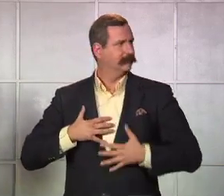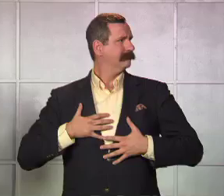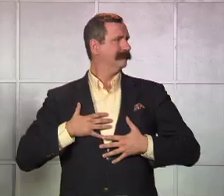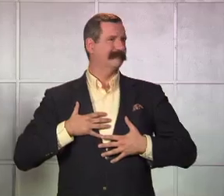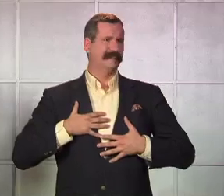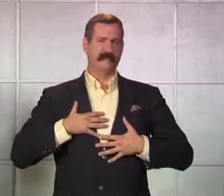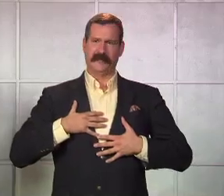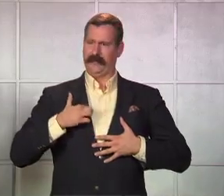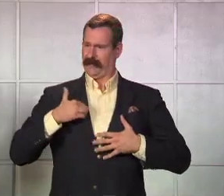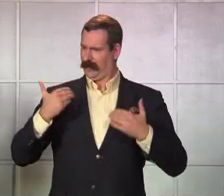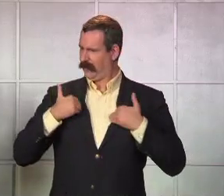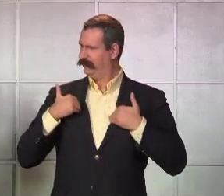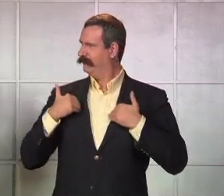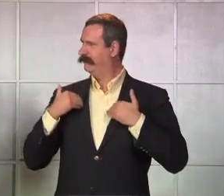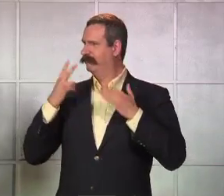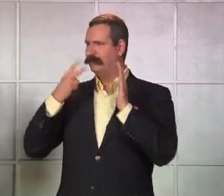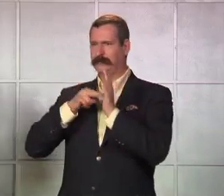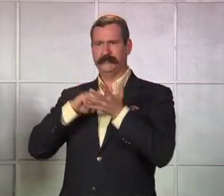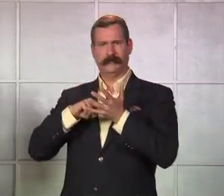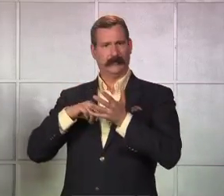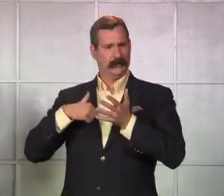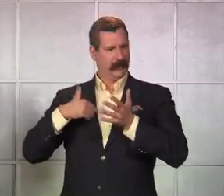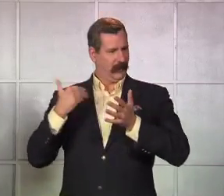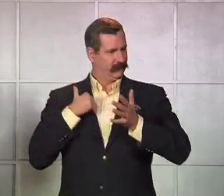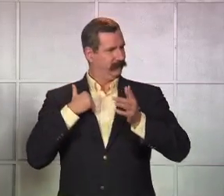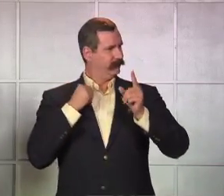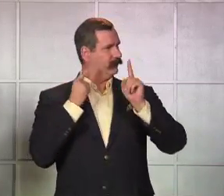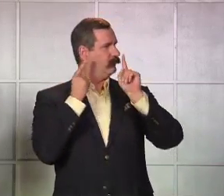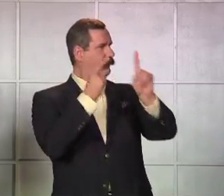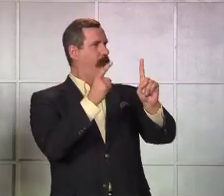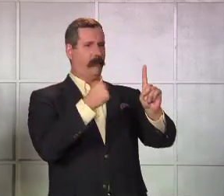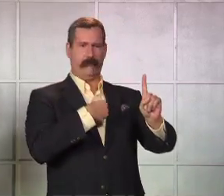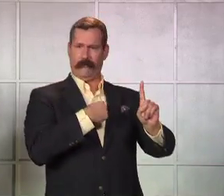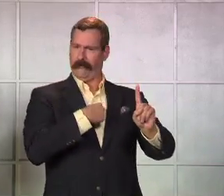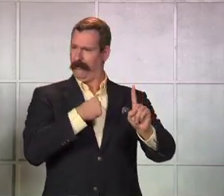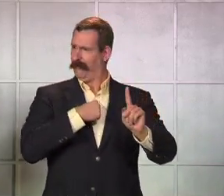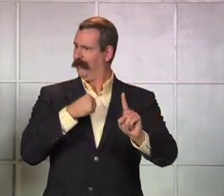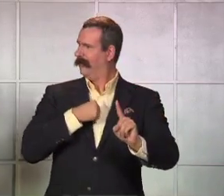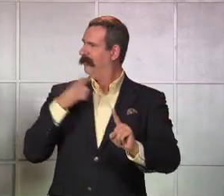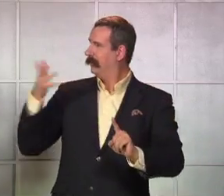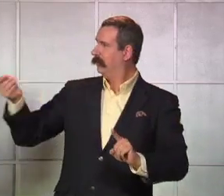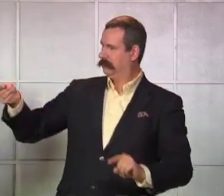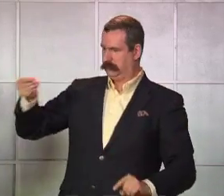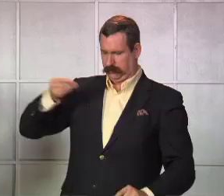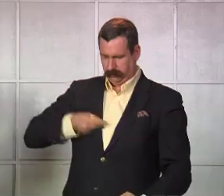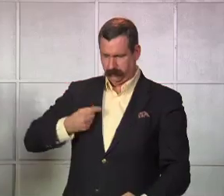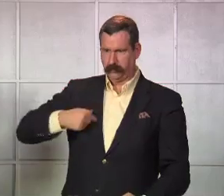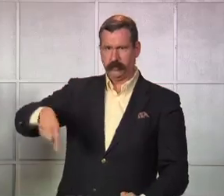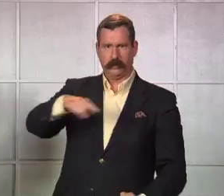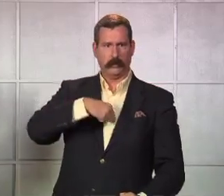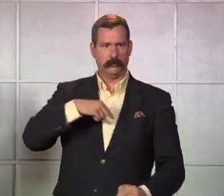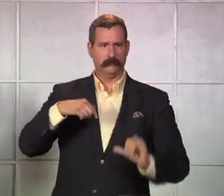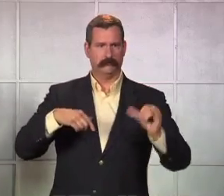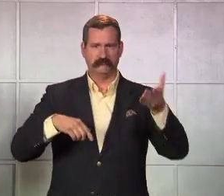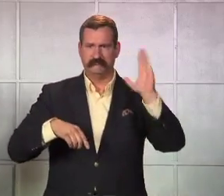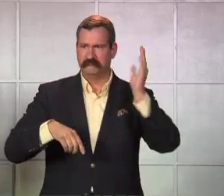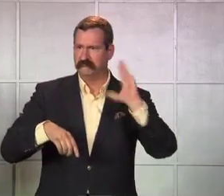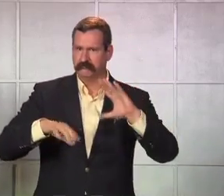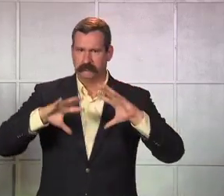make the disciples feel good about their purpose and their goal. They each had specific skills and talents that were needed.